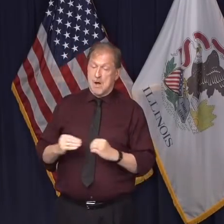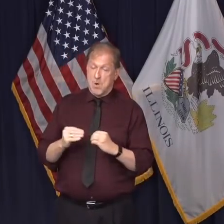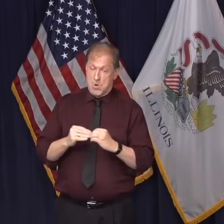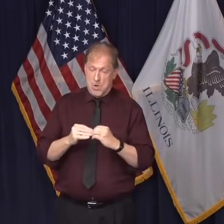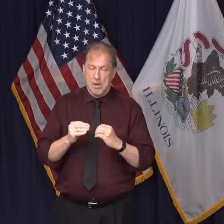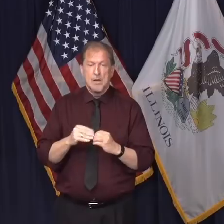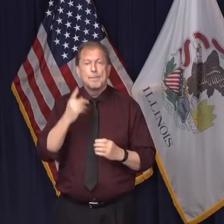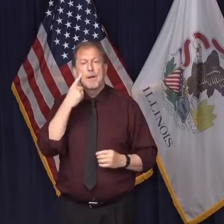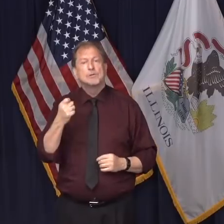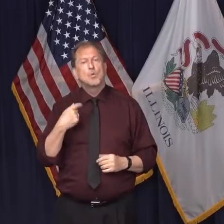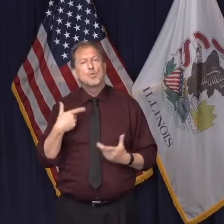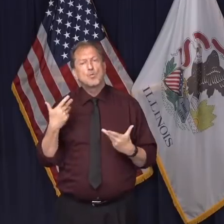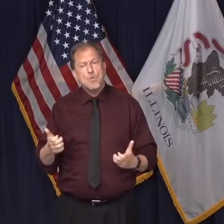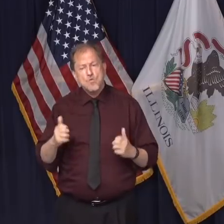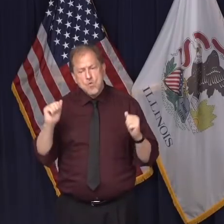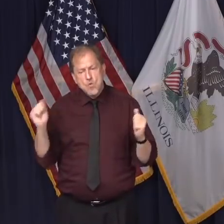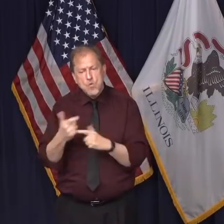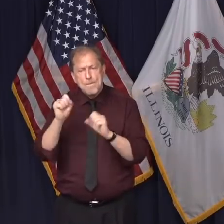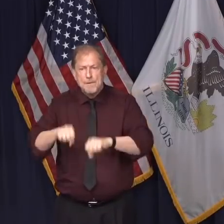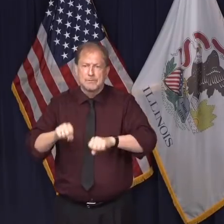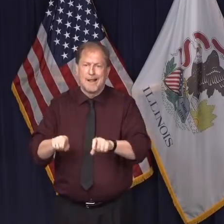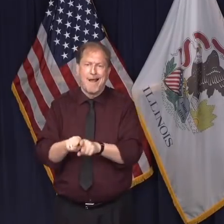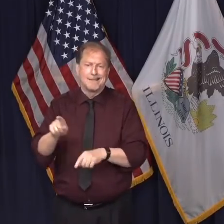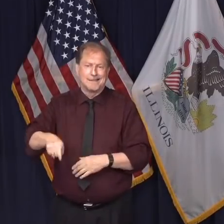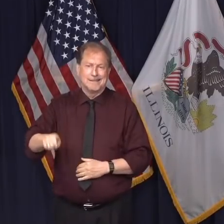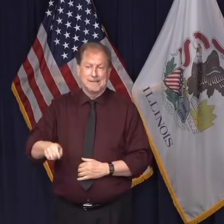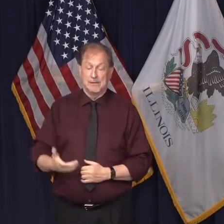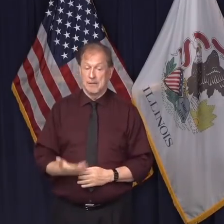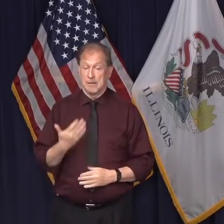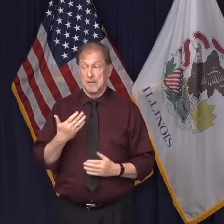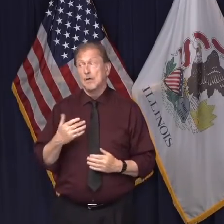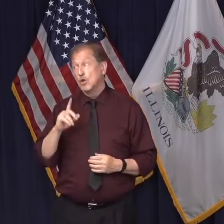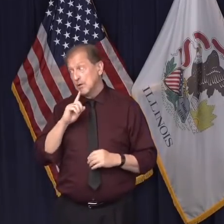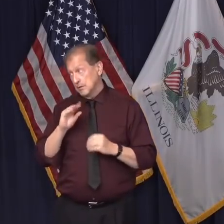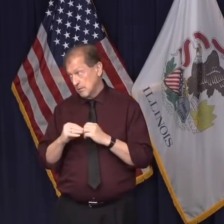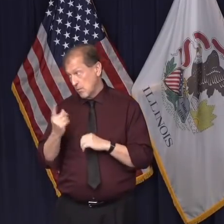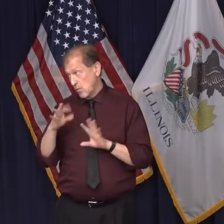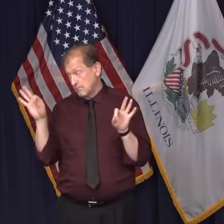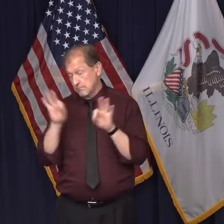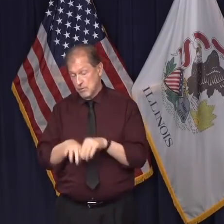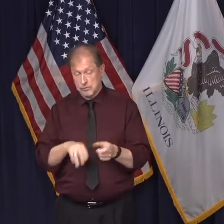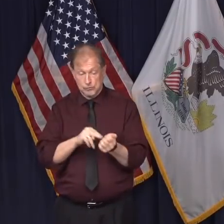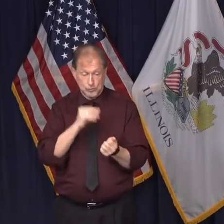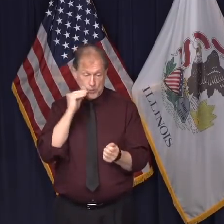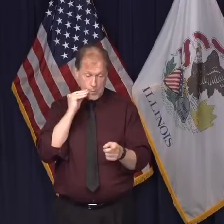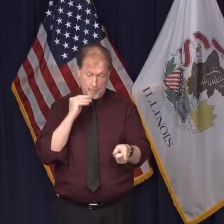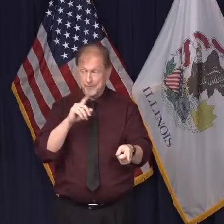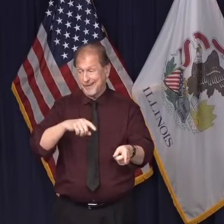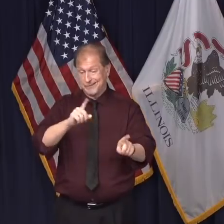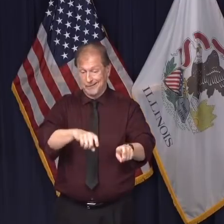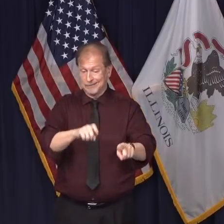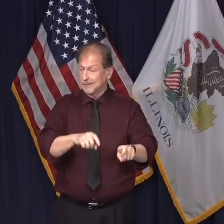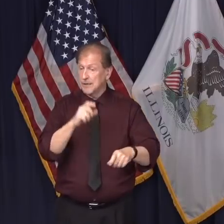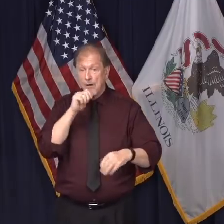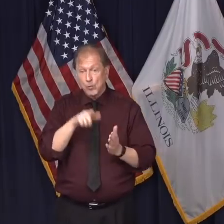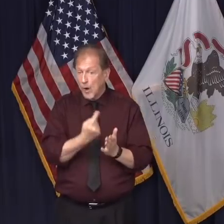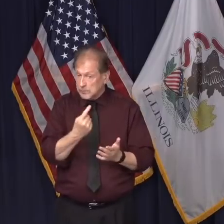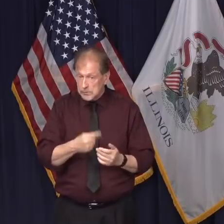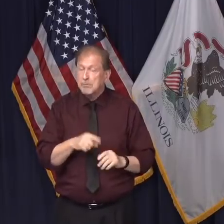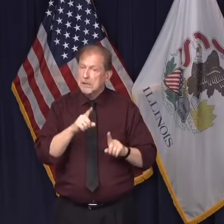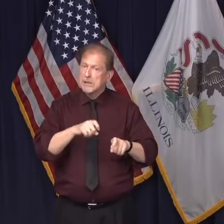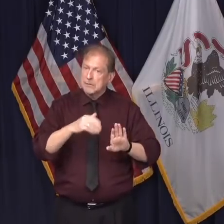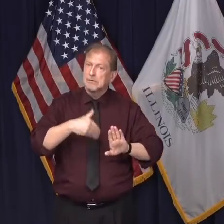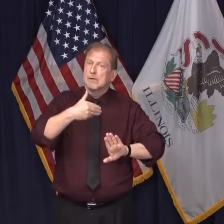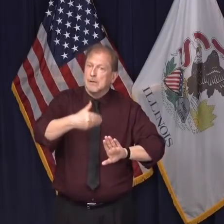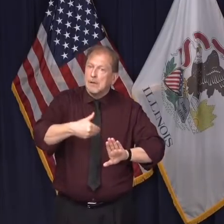sure that everybody, whether it's at nursing homes, at our priority locations, gets tested on a regular basis, but also